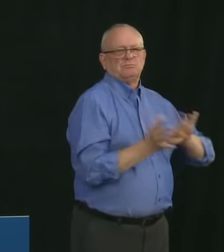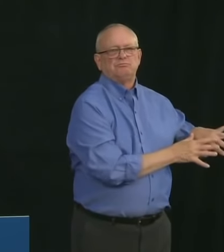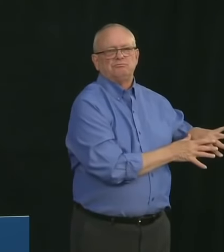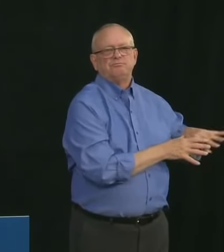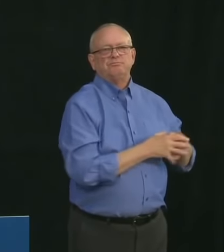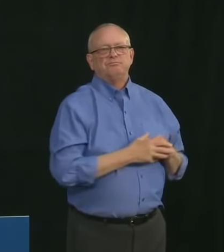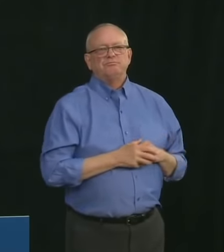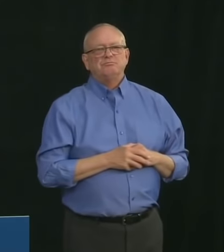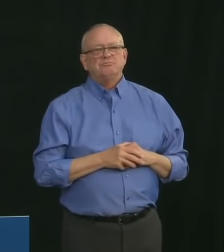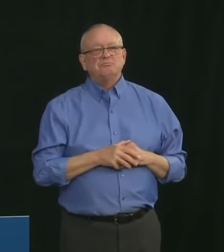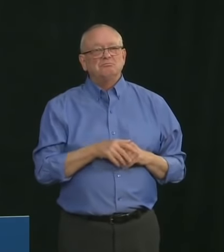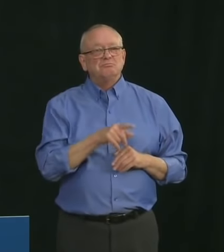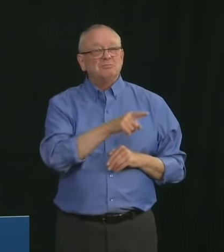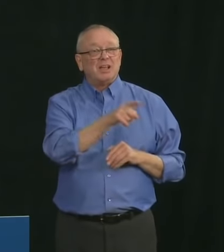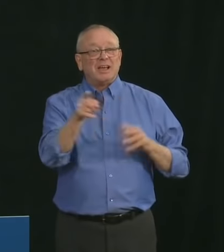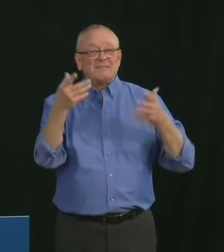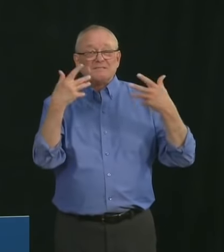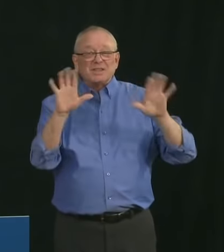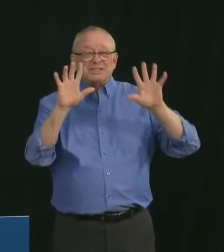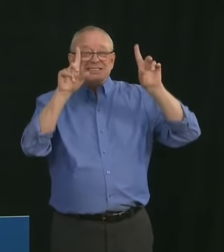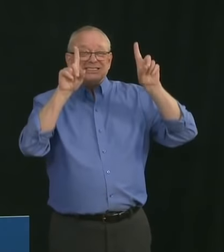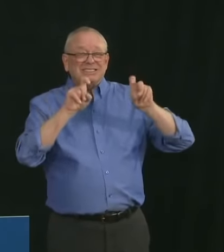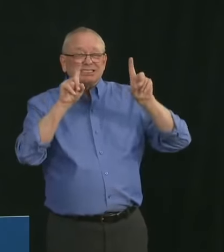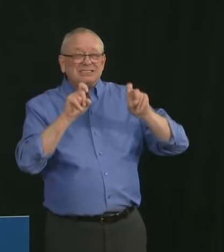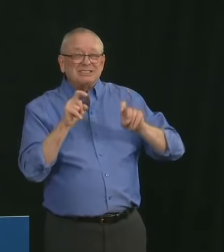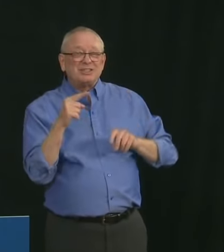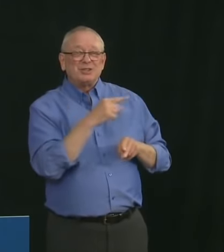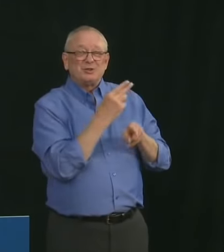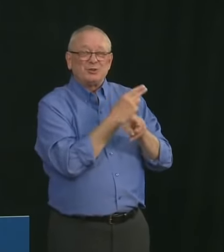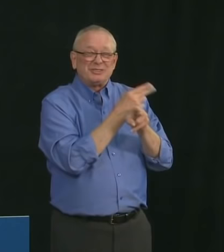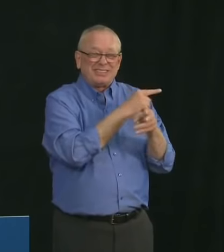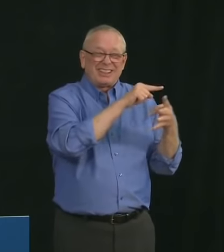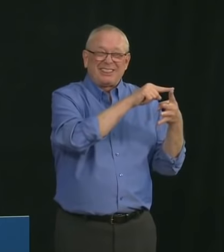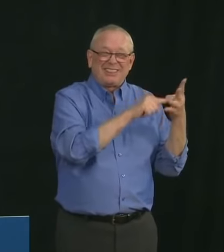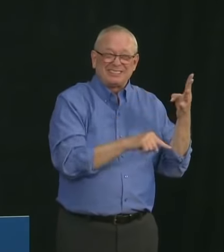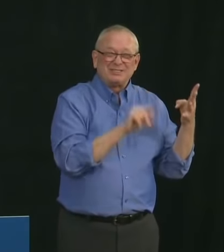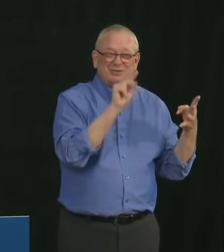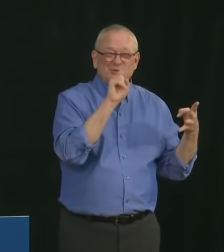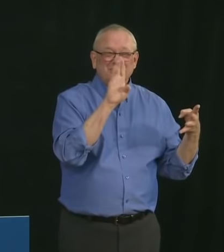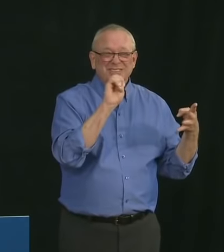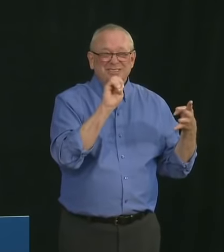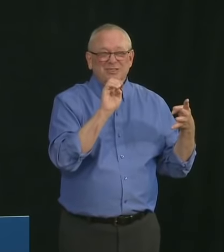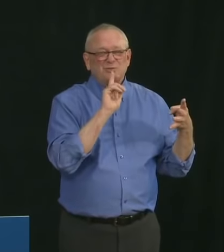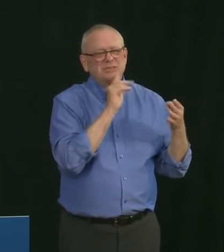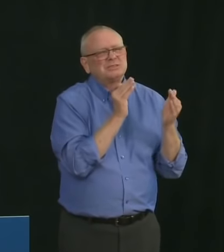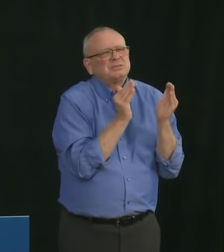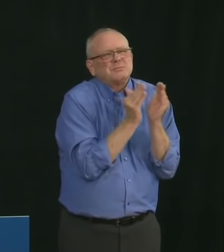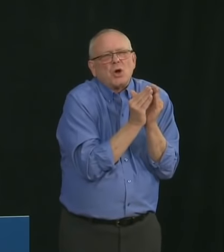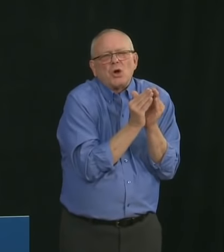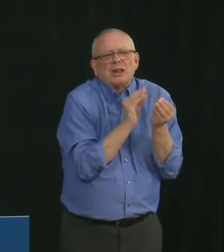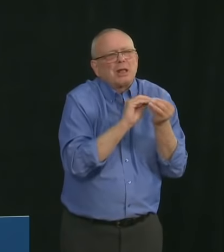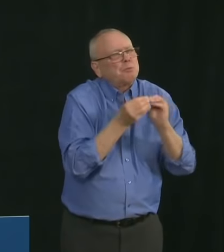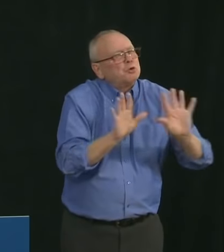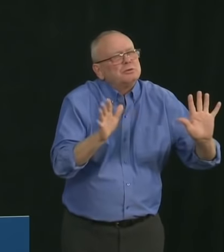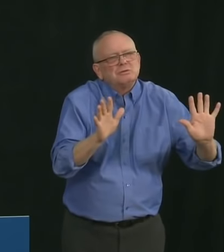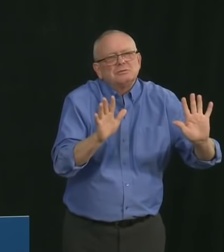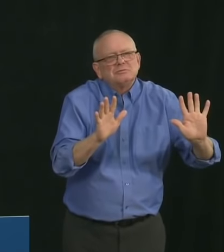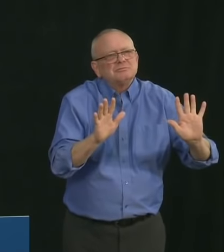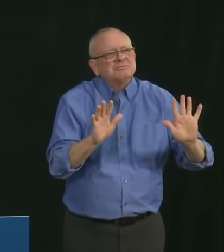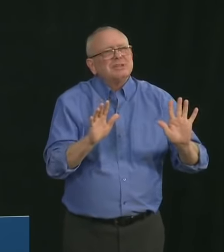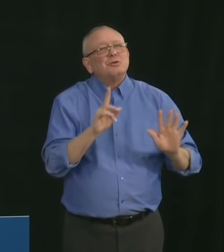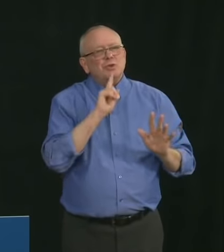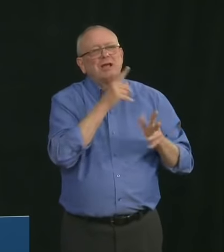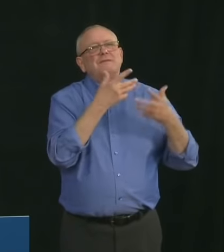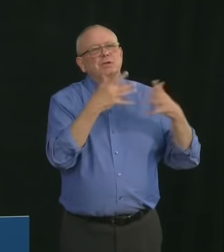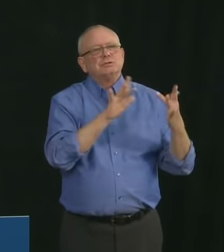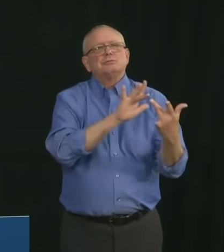taken that had involved that leaking, which was a very, very small percentage of the tests that had been taken, that they were contacted and